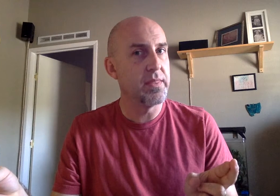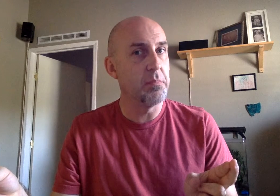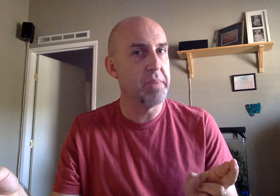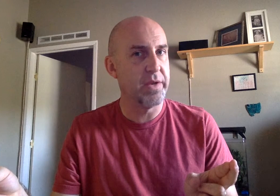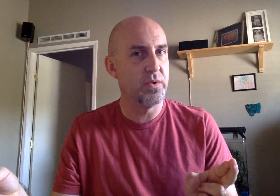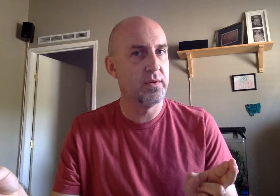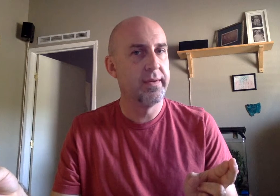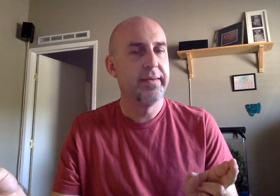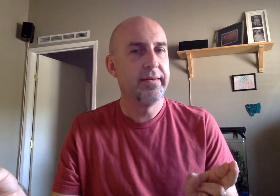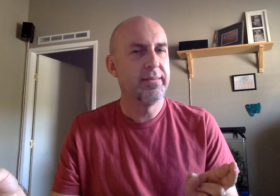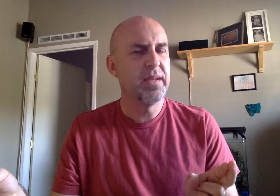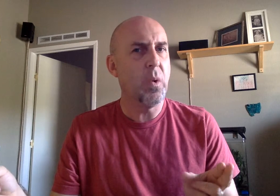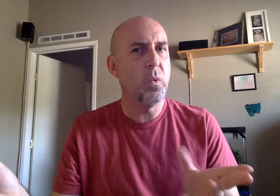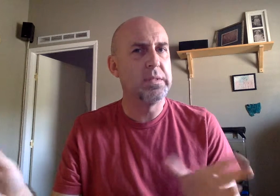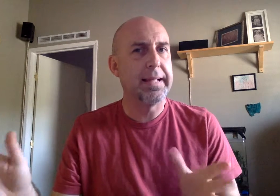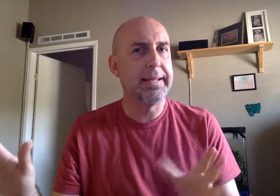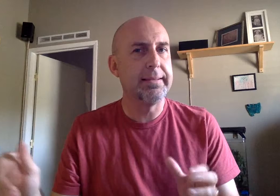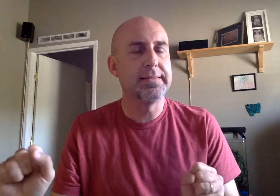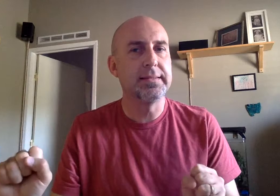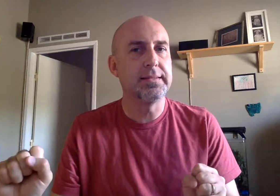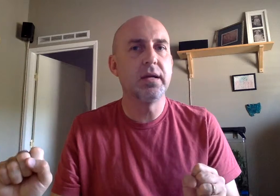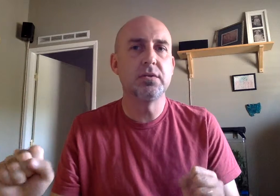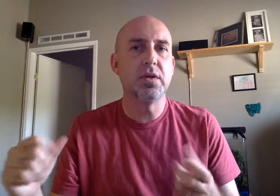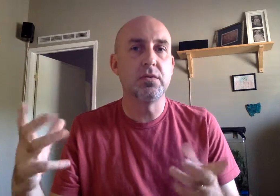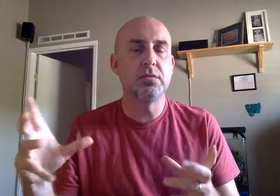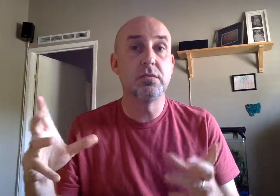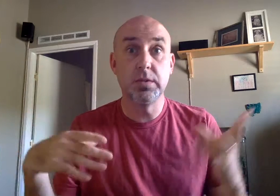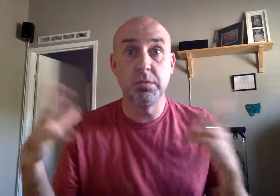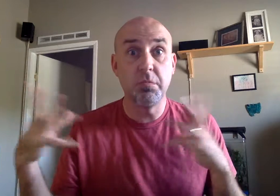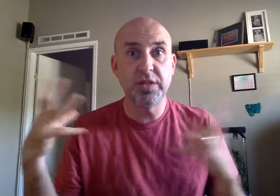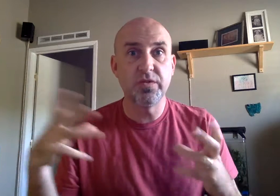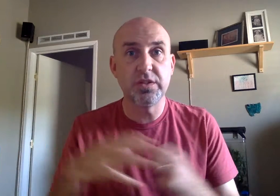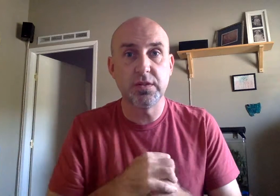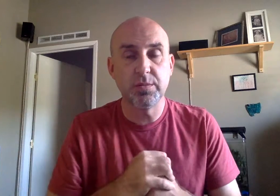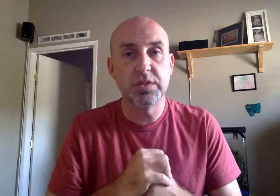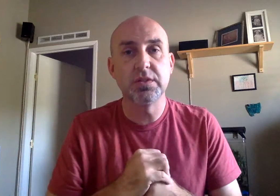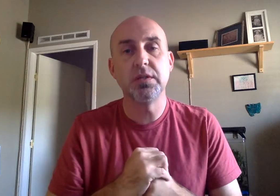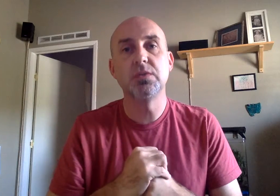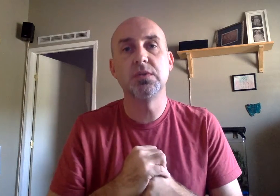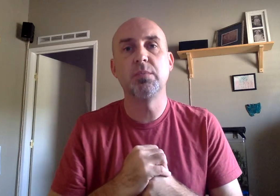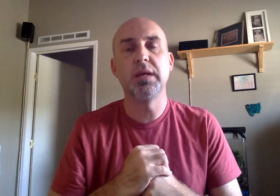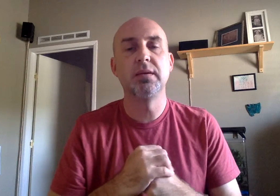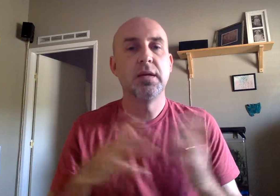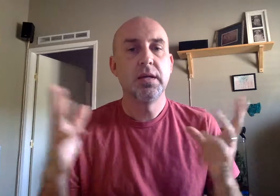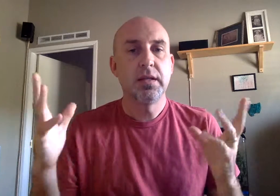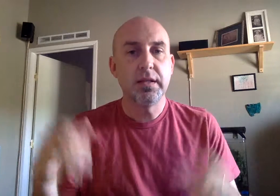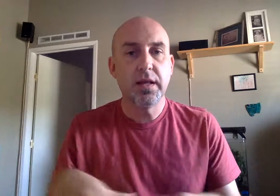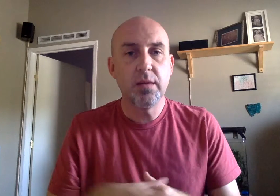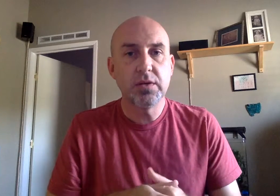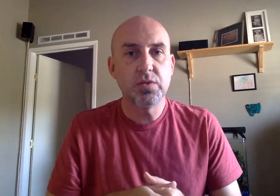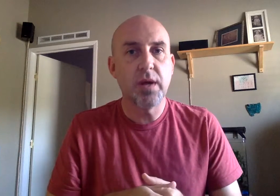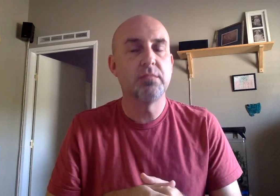the better. I'm getting old and kind of lazy and tired, so I don't do as much facial expression as I used to, but let the eyebrows drop,